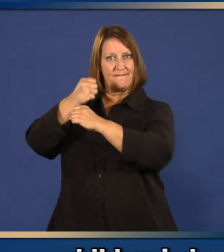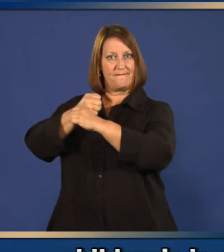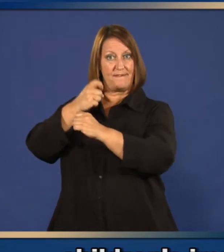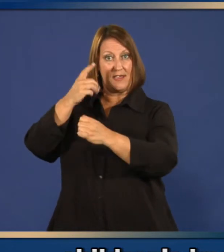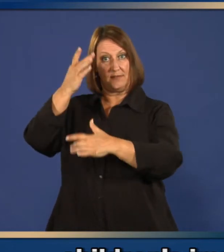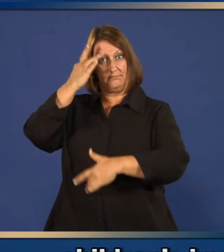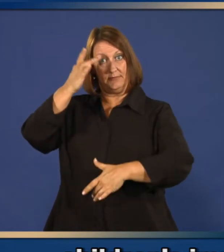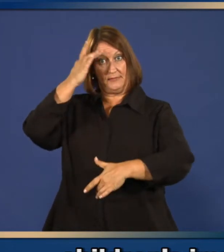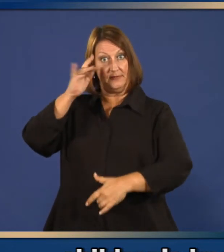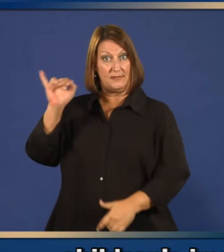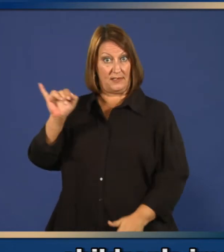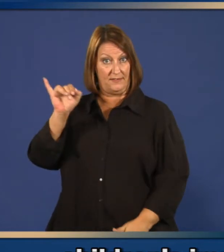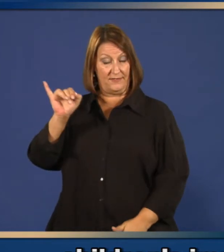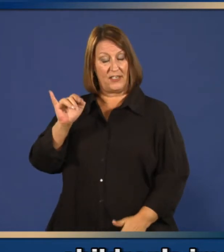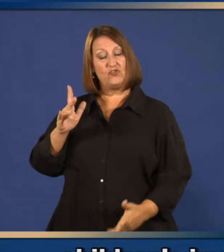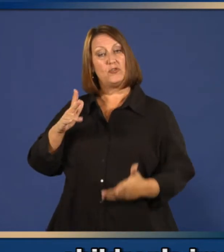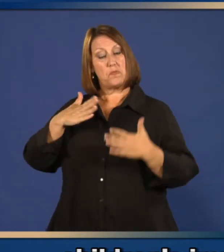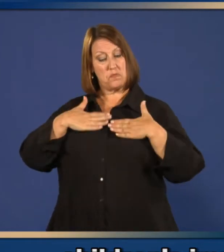same time,